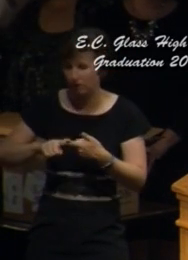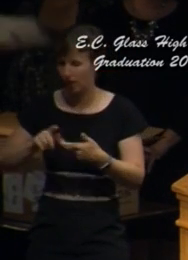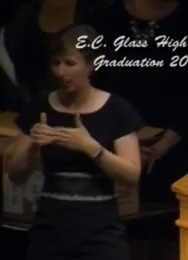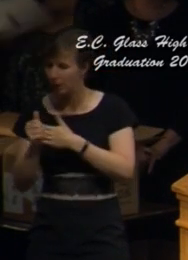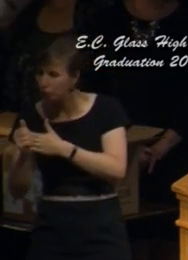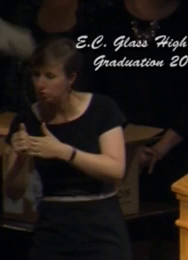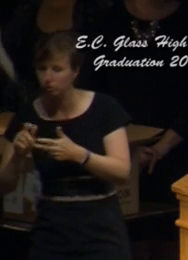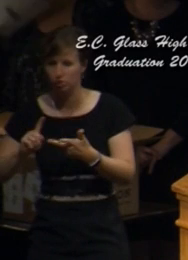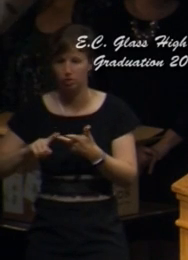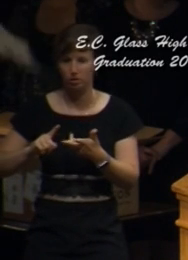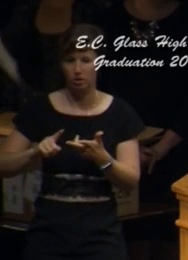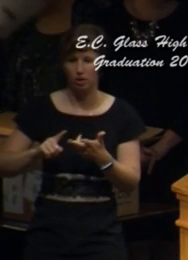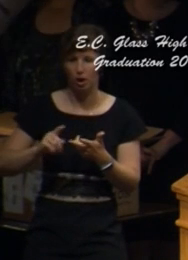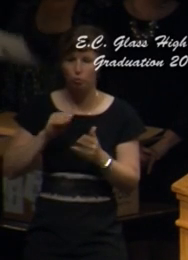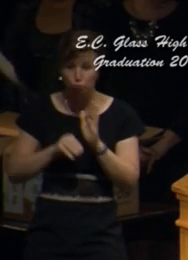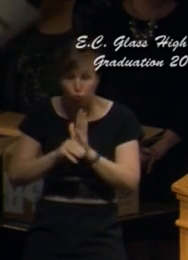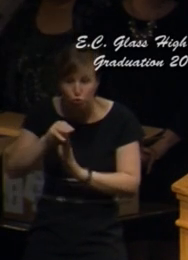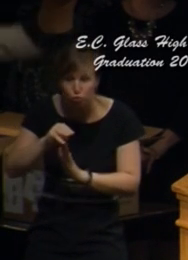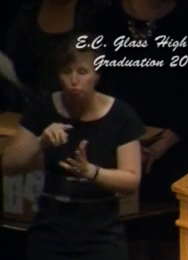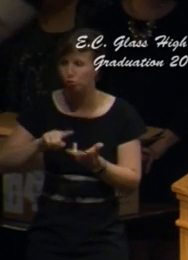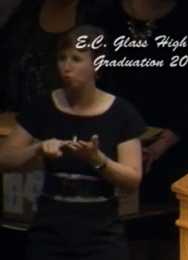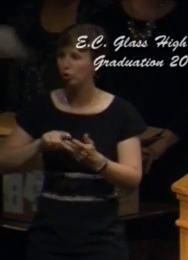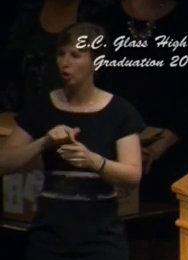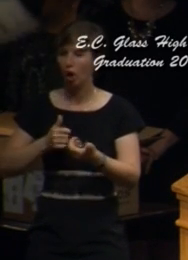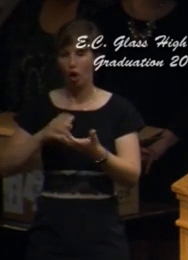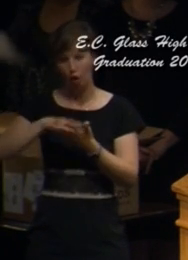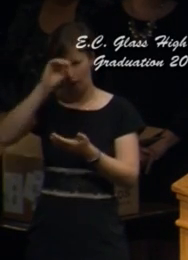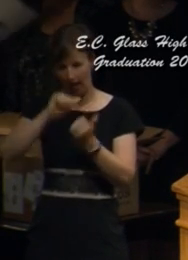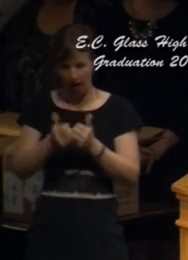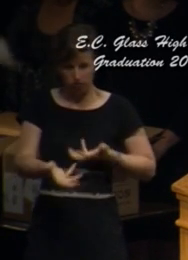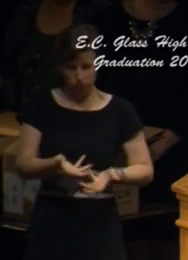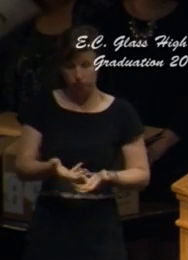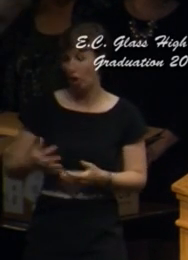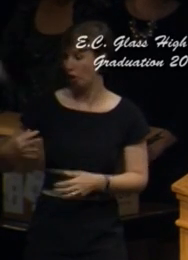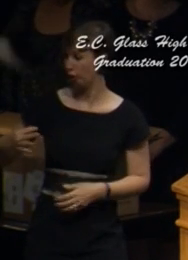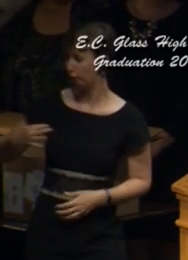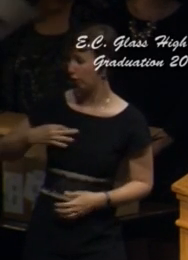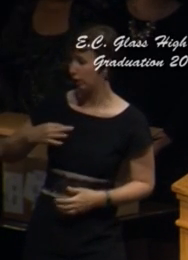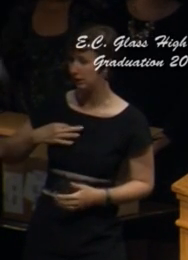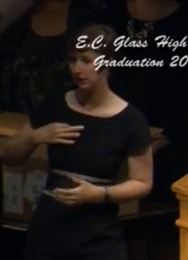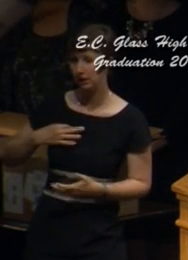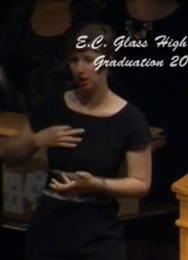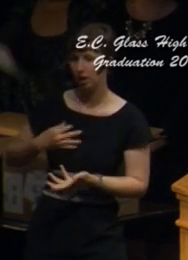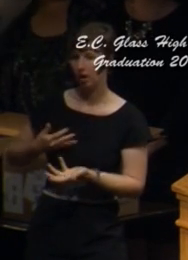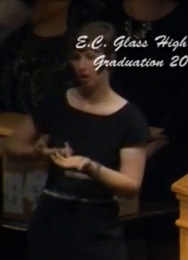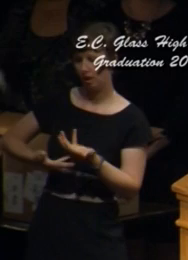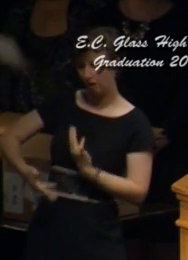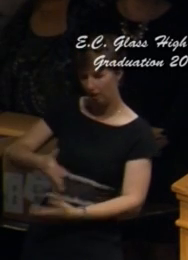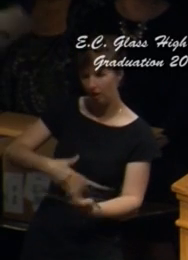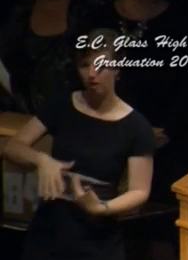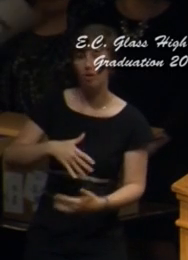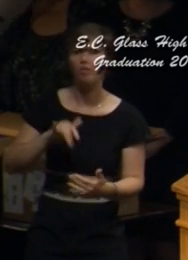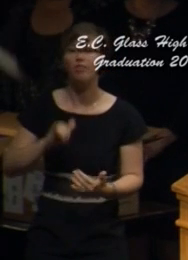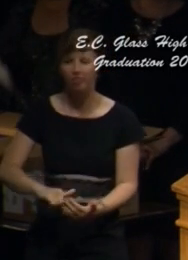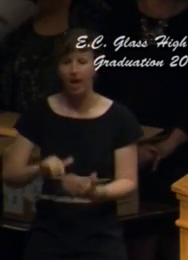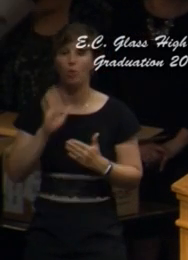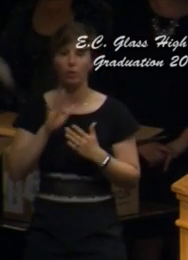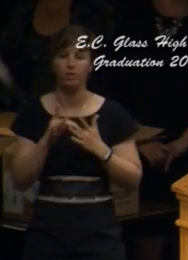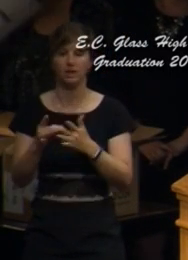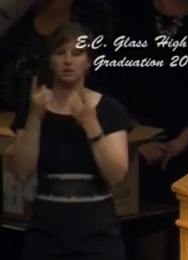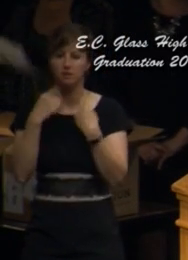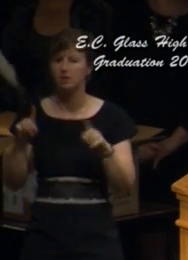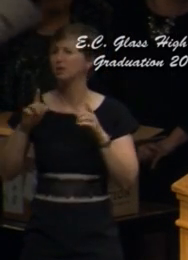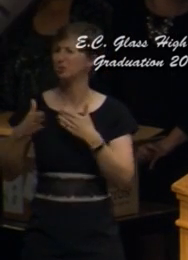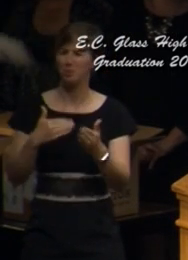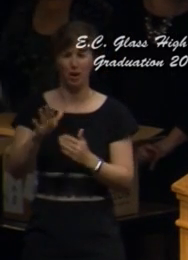leadership, maturity, working with others, volunteering, and persevering under pressure will lead you to success after high school, regardless of the